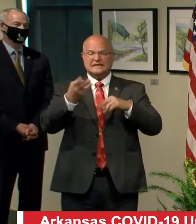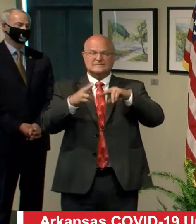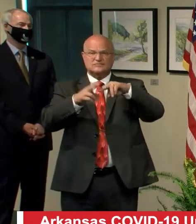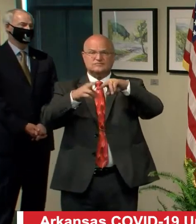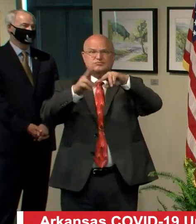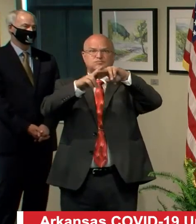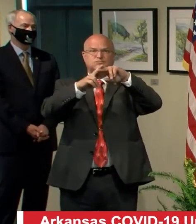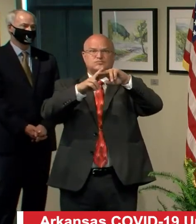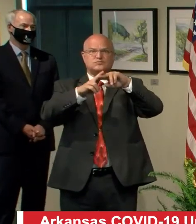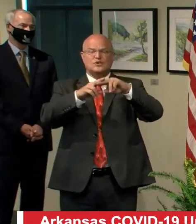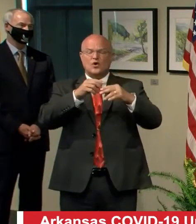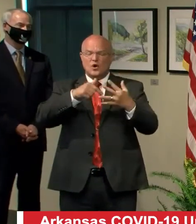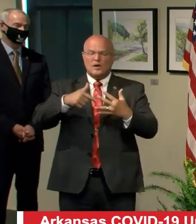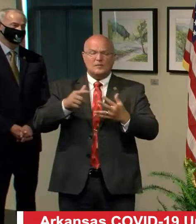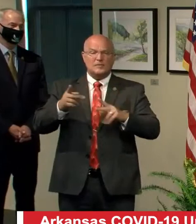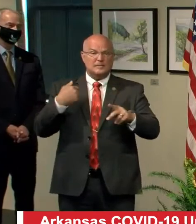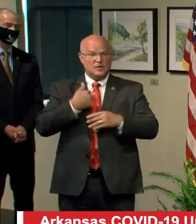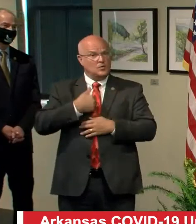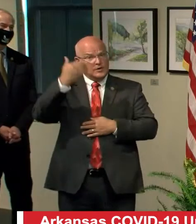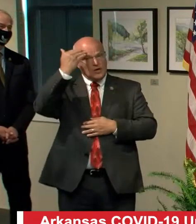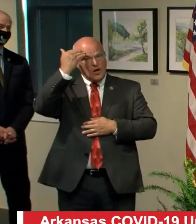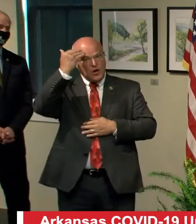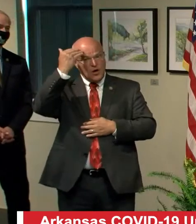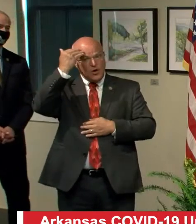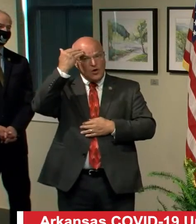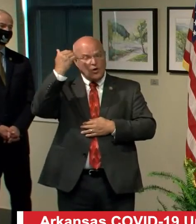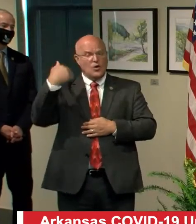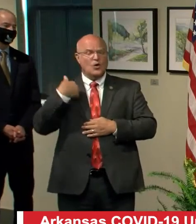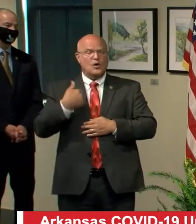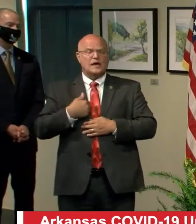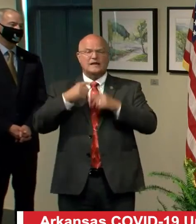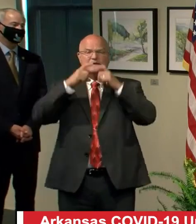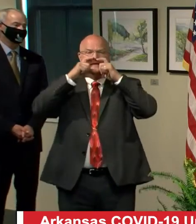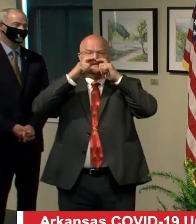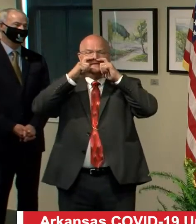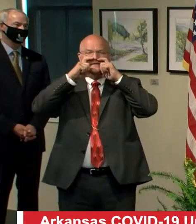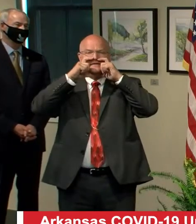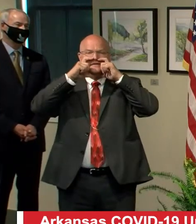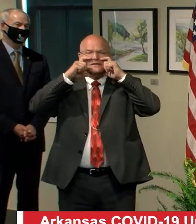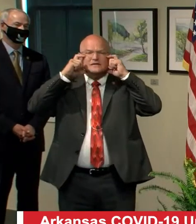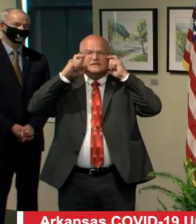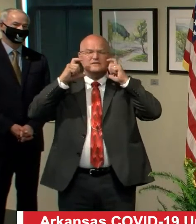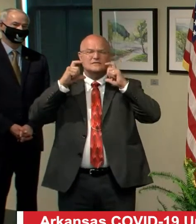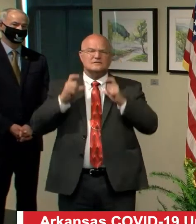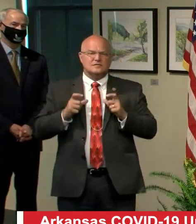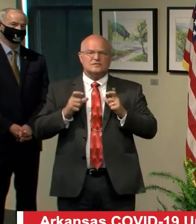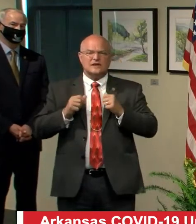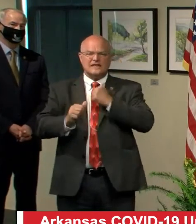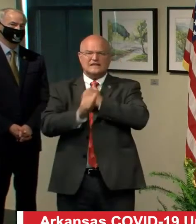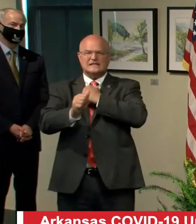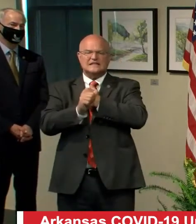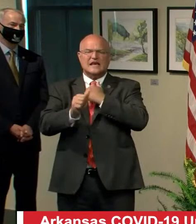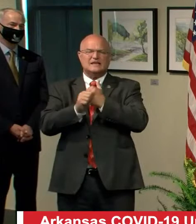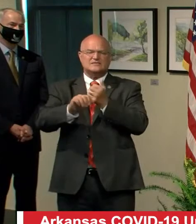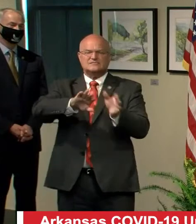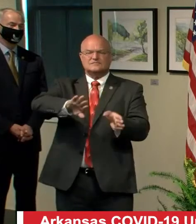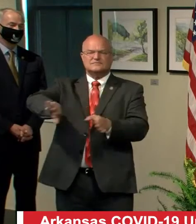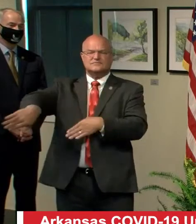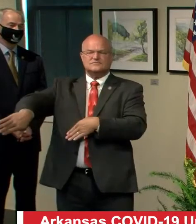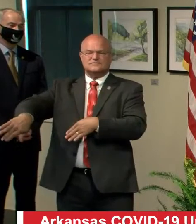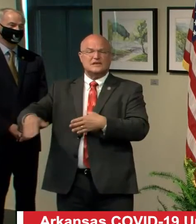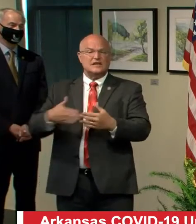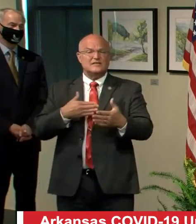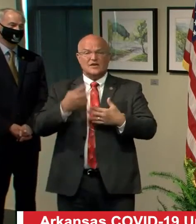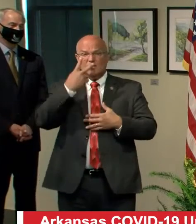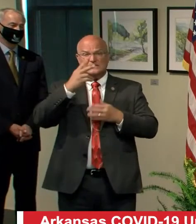we don't see cases amongst people that we know, that we kind of let down our guard and imagine that the danger is past, even though